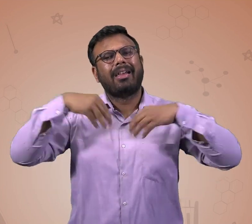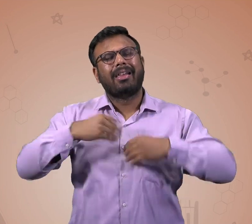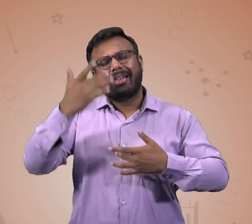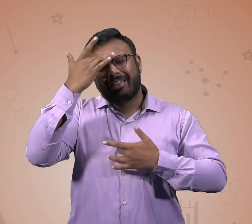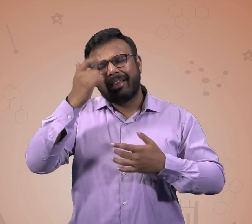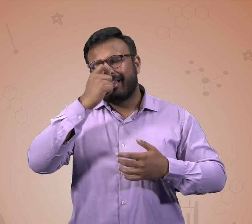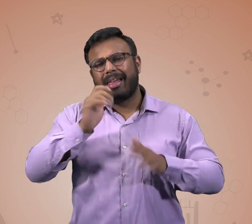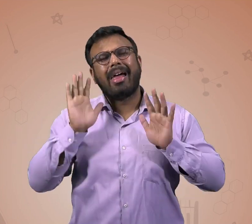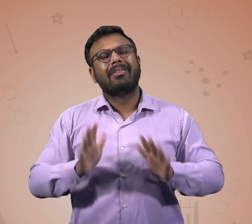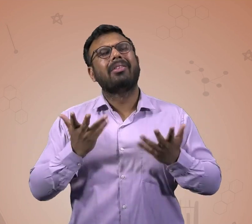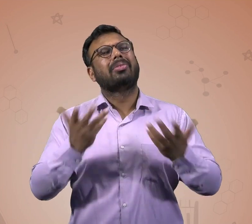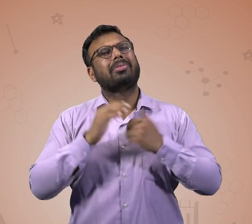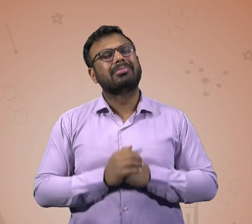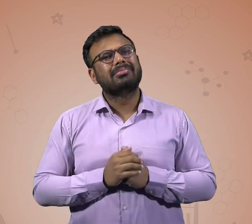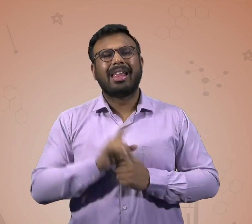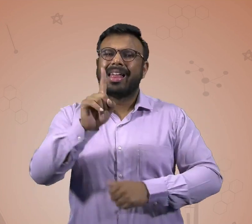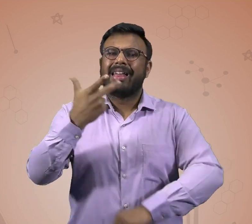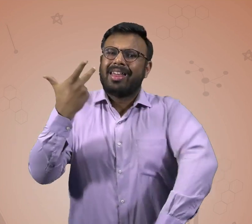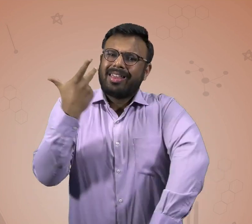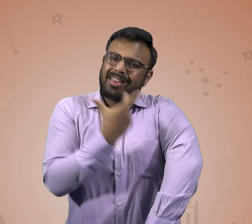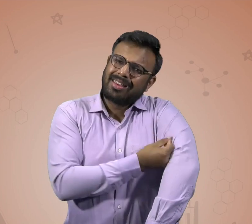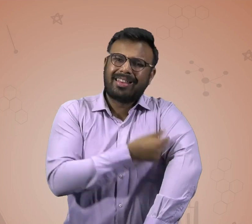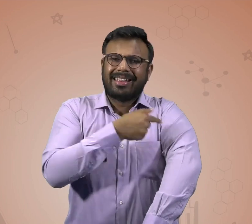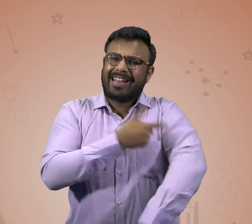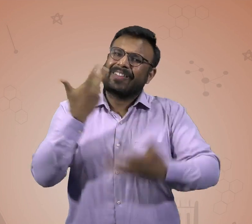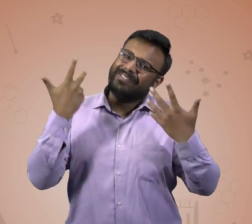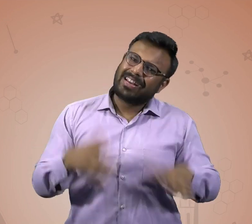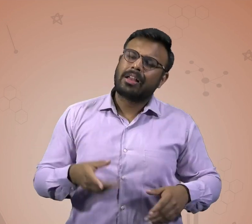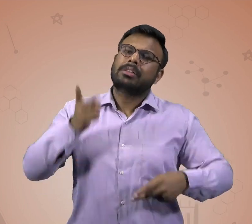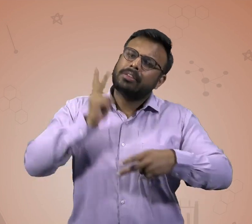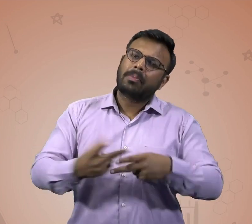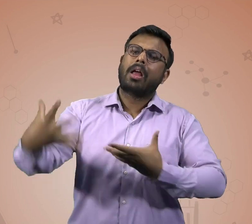antibodies, along with various vaccinations, why do we still get infections and